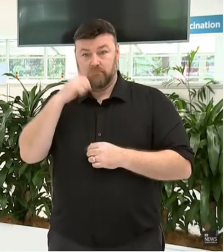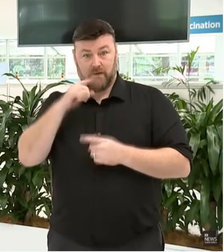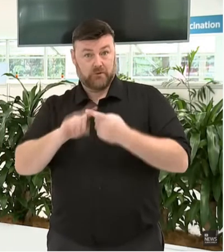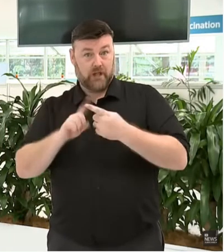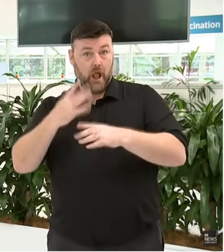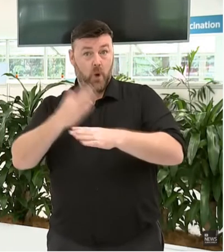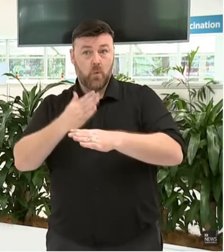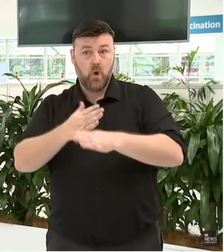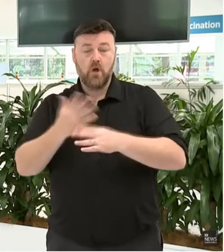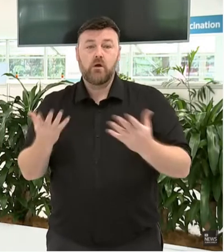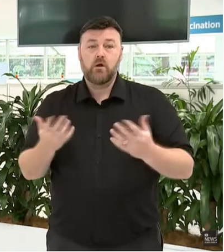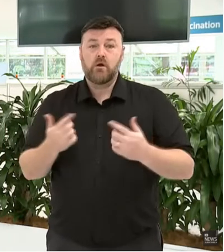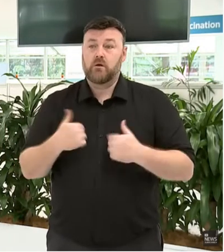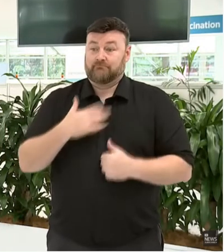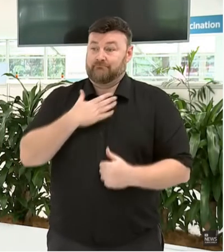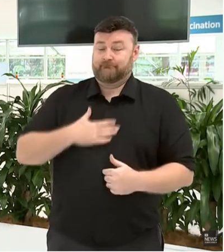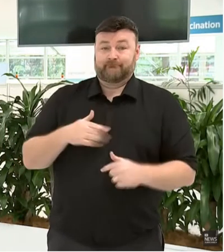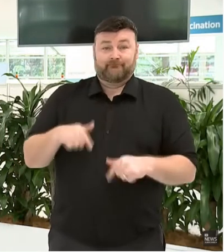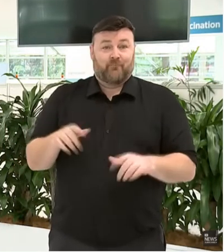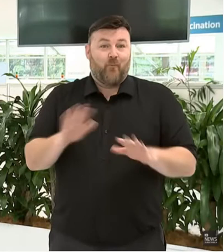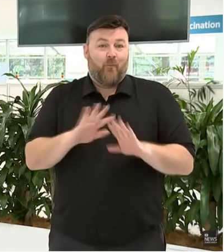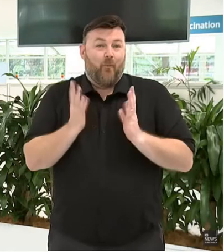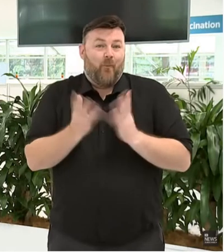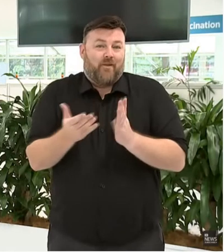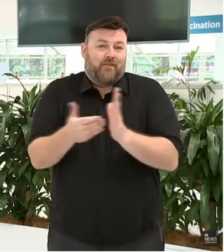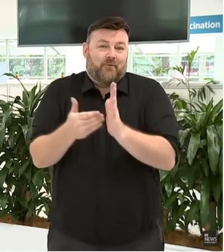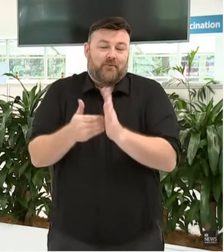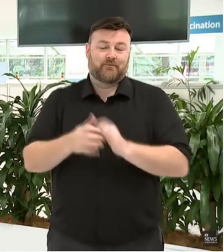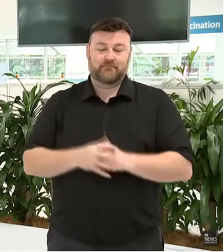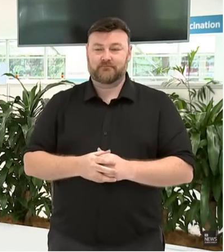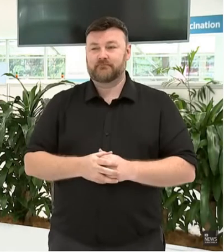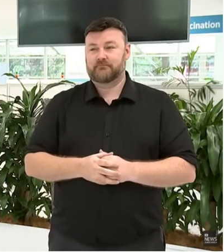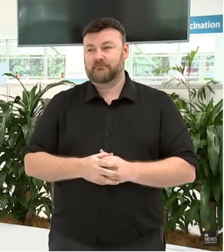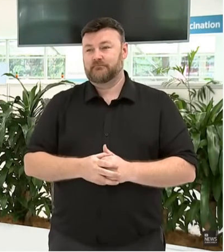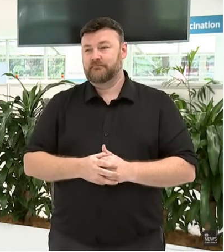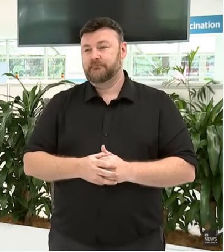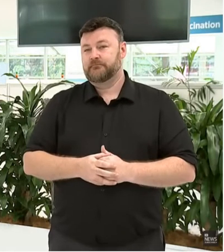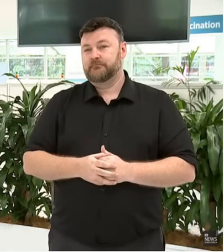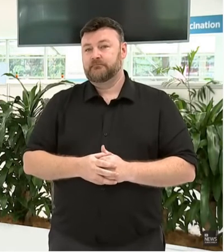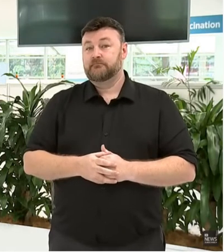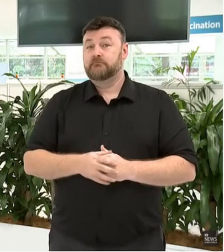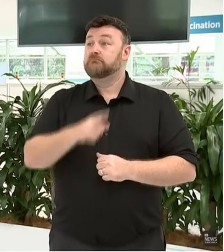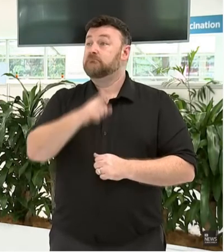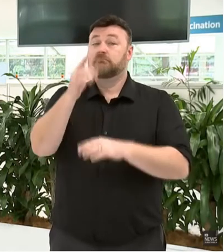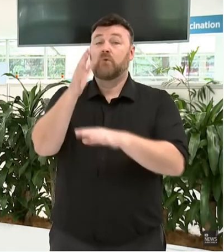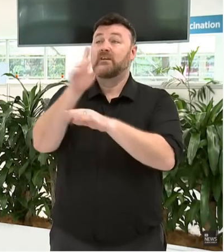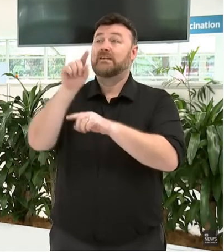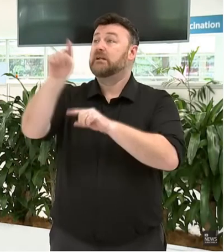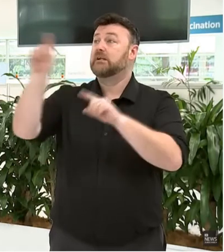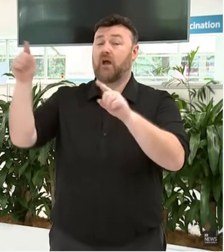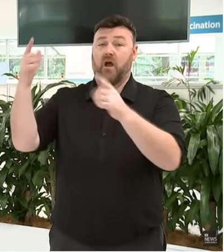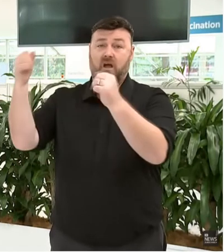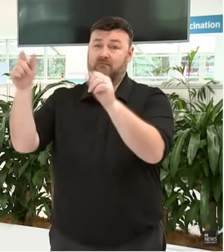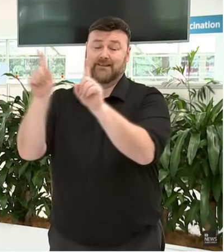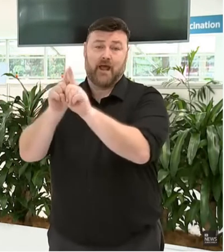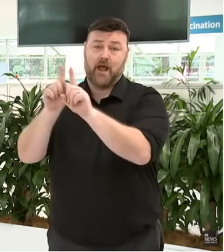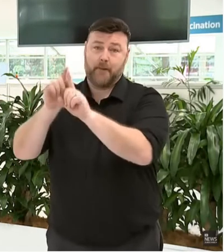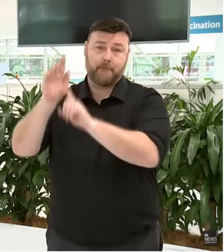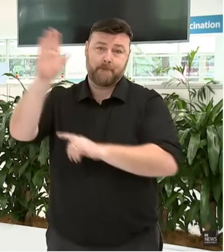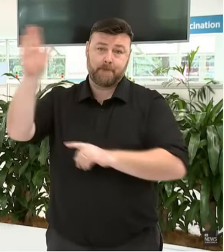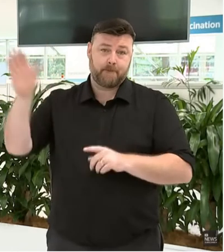world as it is, not as we want it to be. And every country around the world is facing this challenge. New South